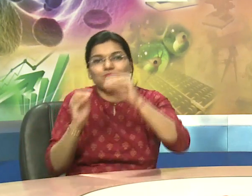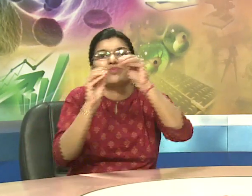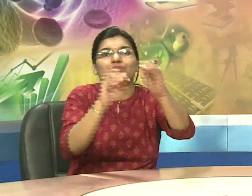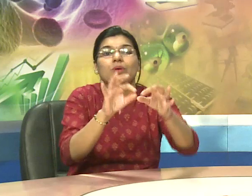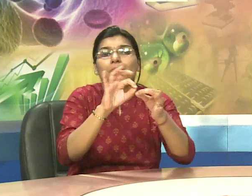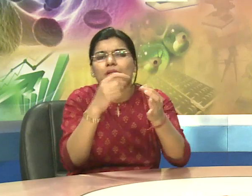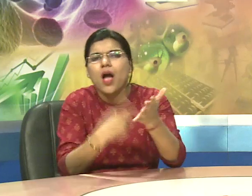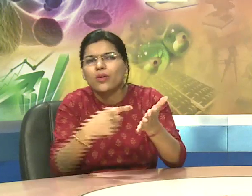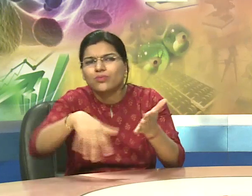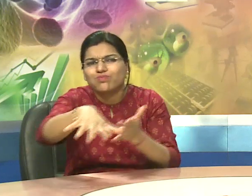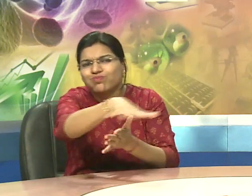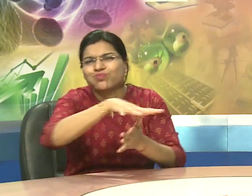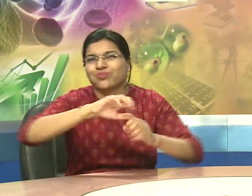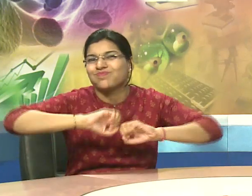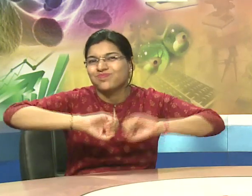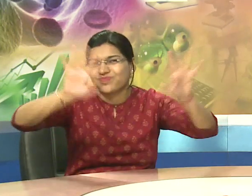In the last coach, I can